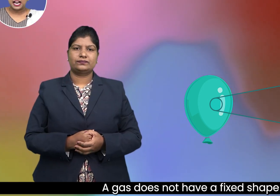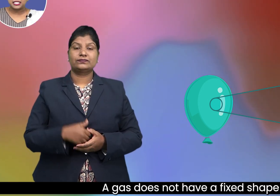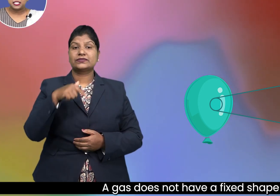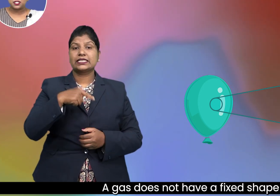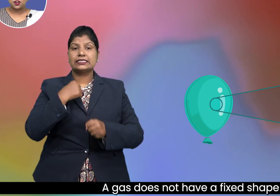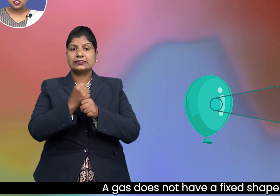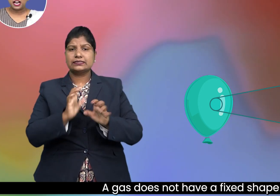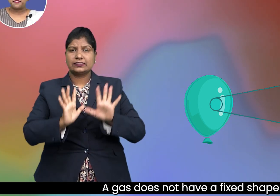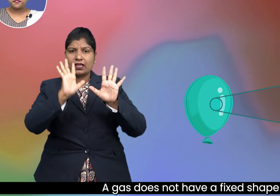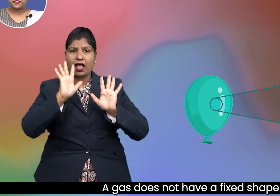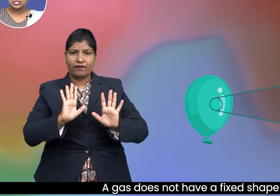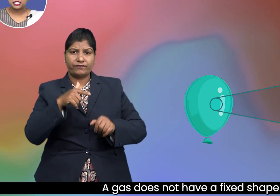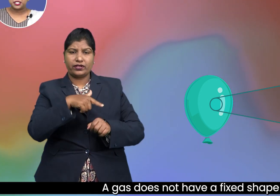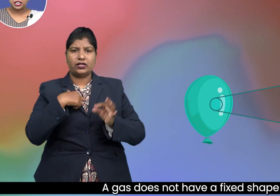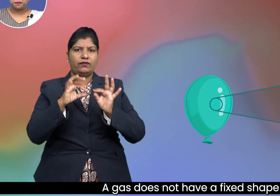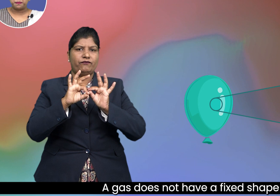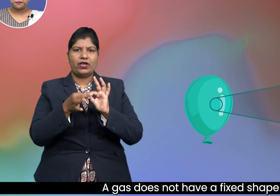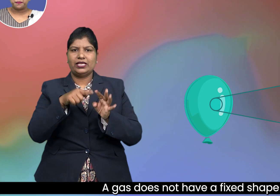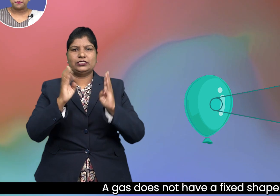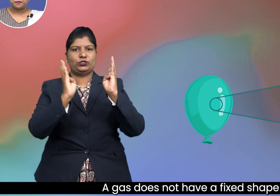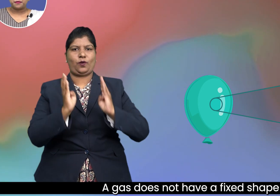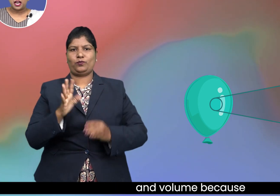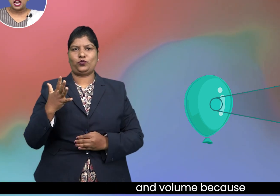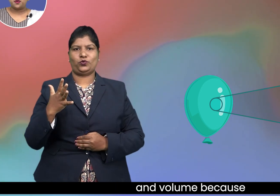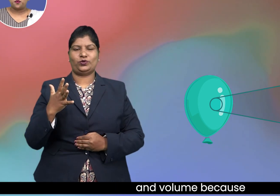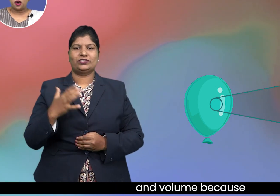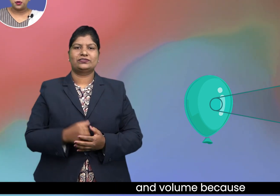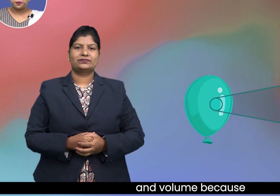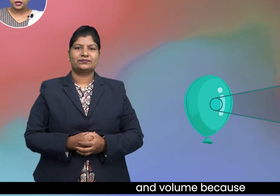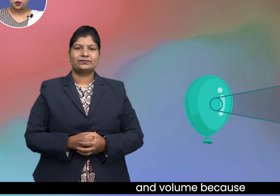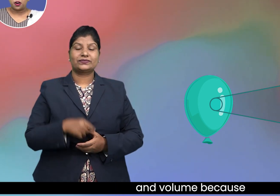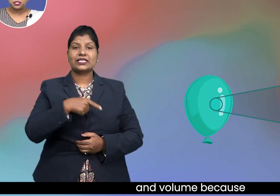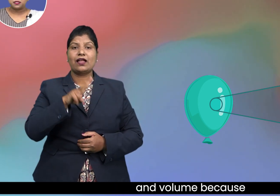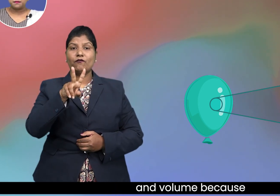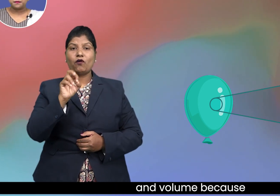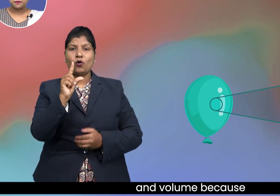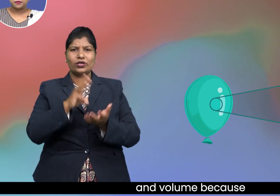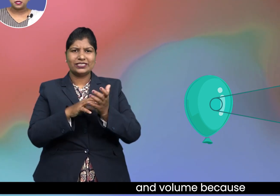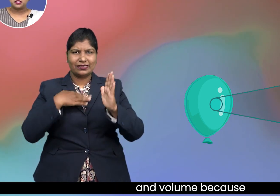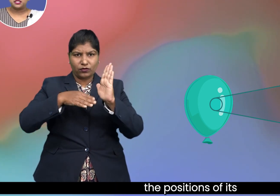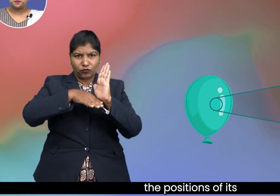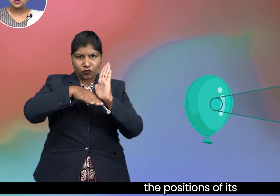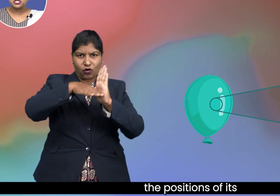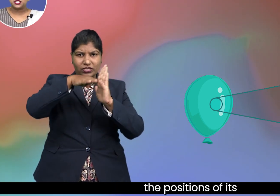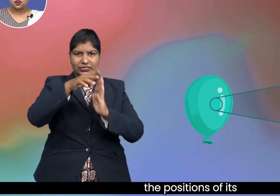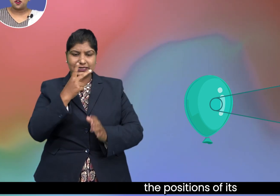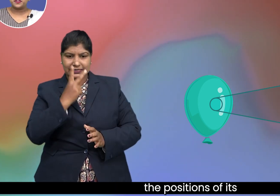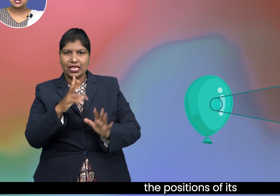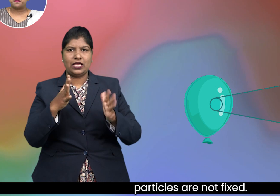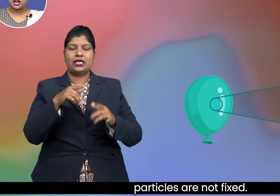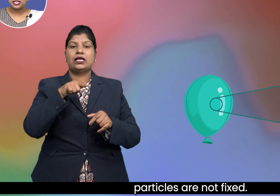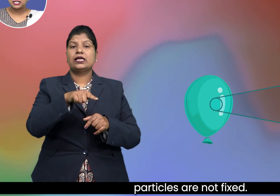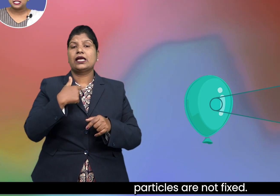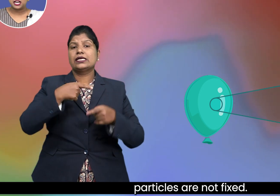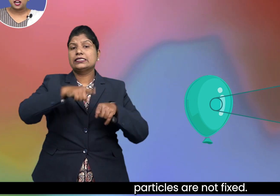A gas does not have a fixed shape and volume because the position of